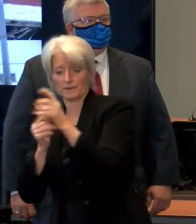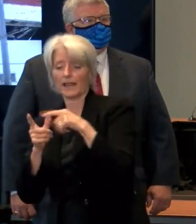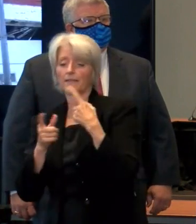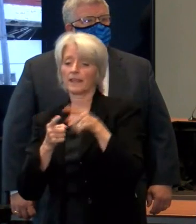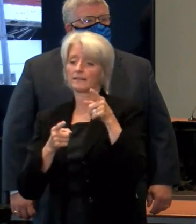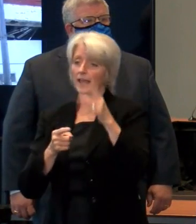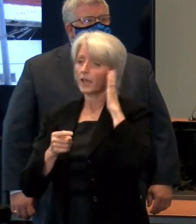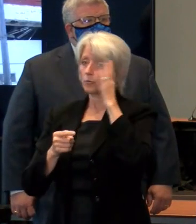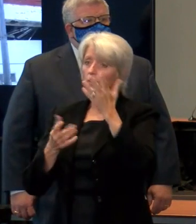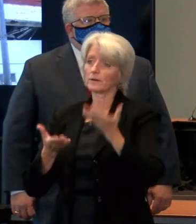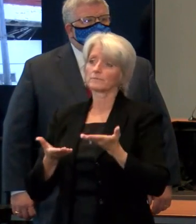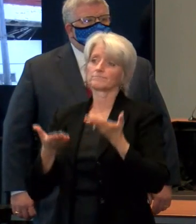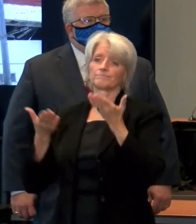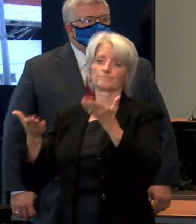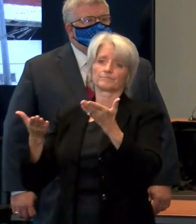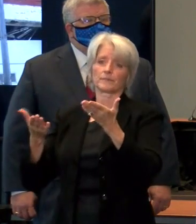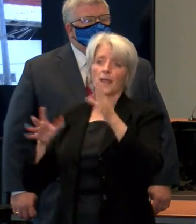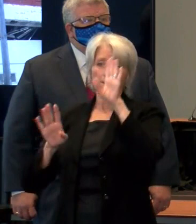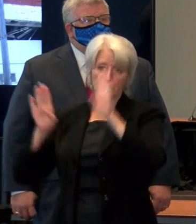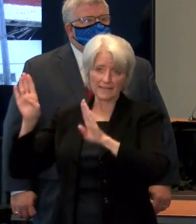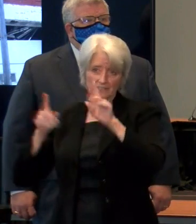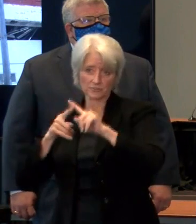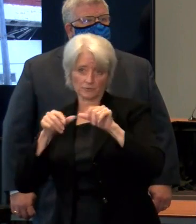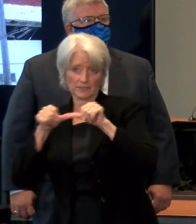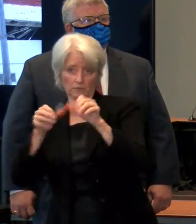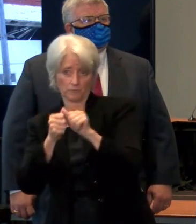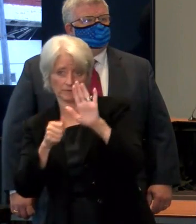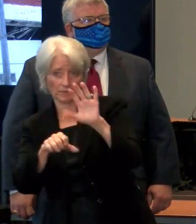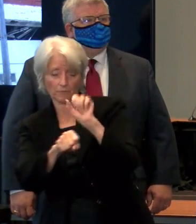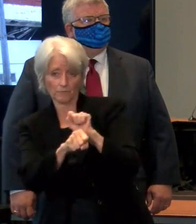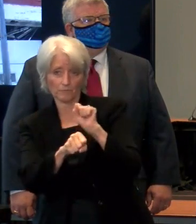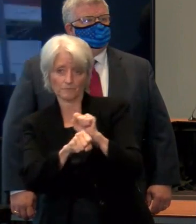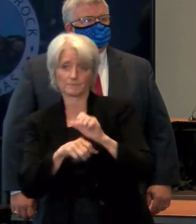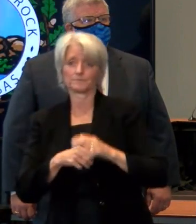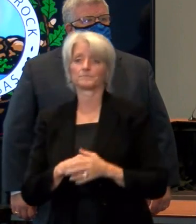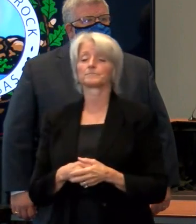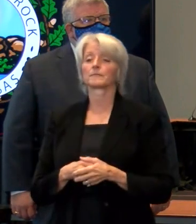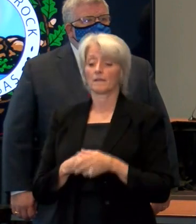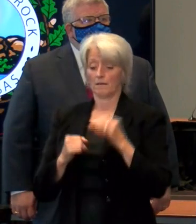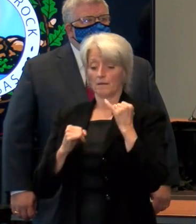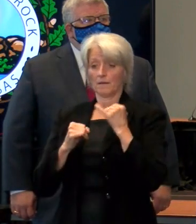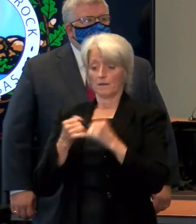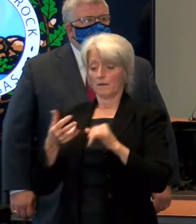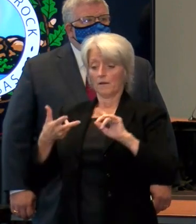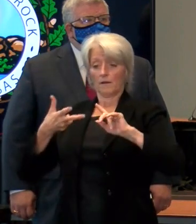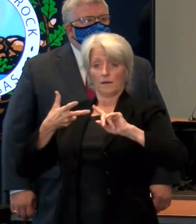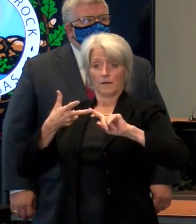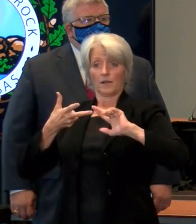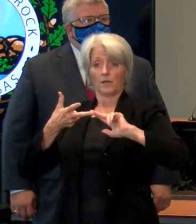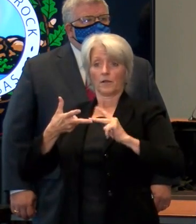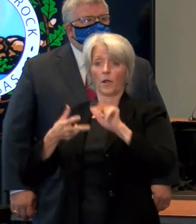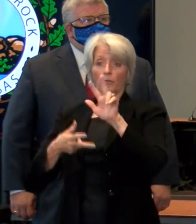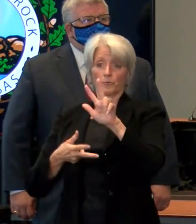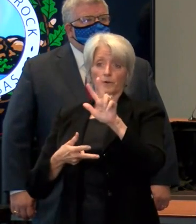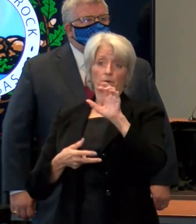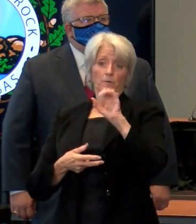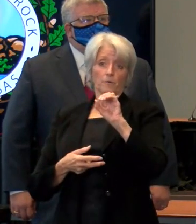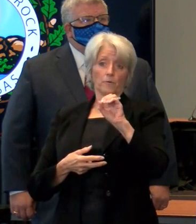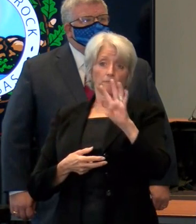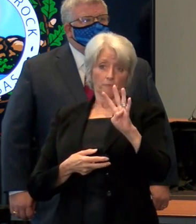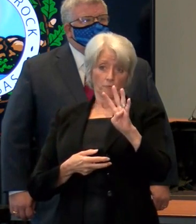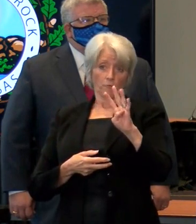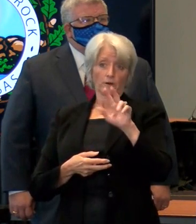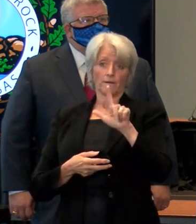to continue with that. The last building I'd like to talk about is 3004 Lewis. It was about a block